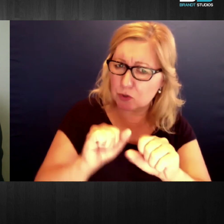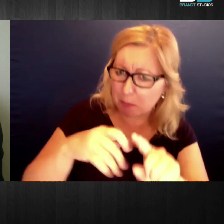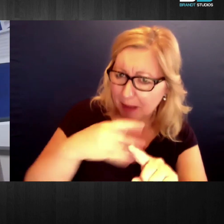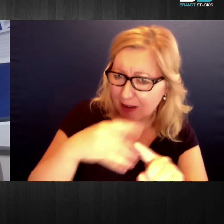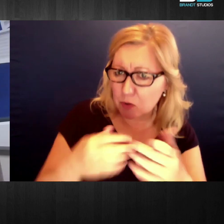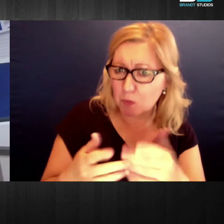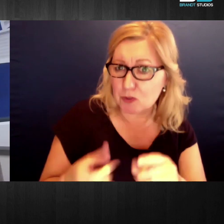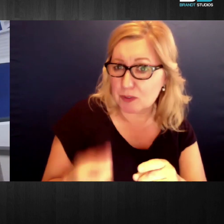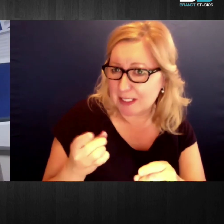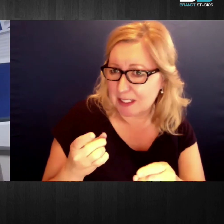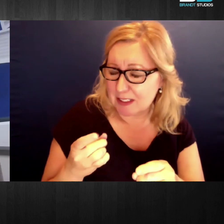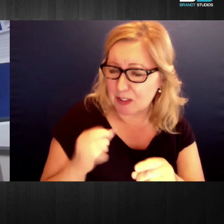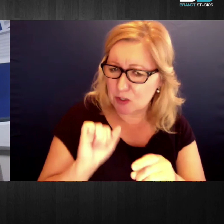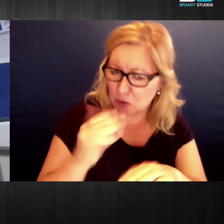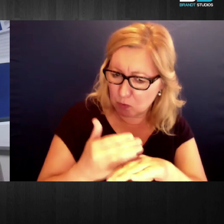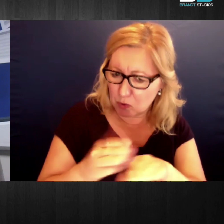it?